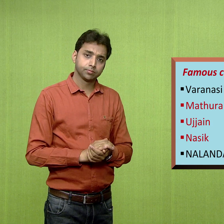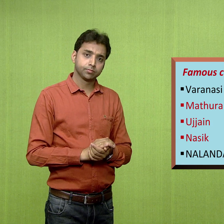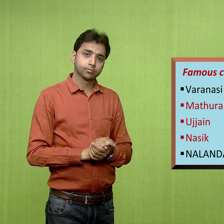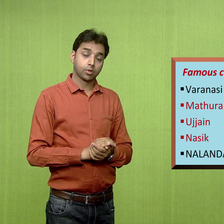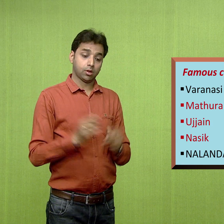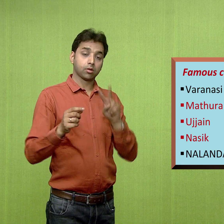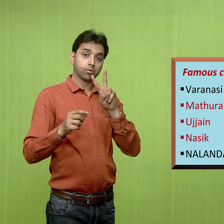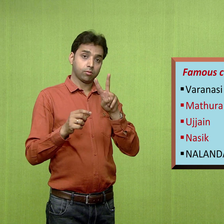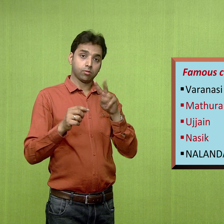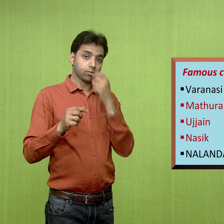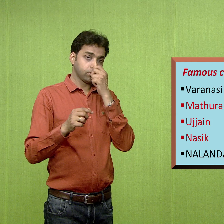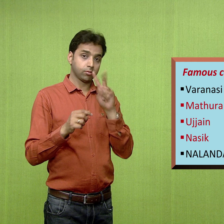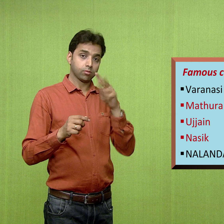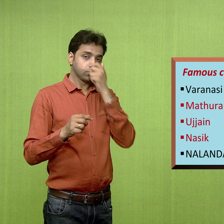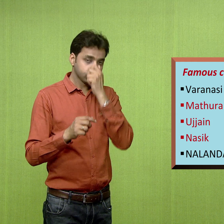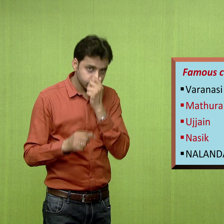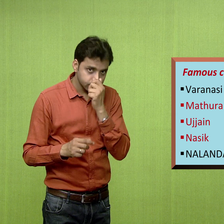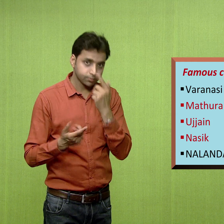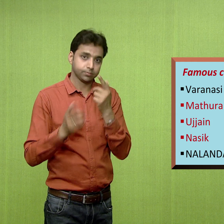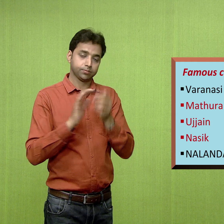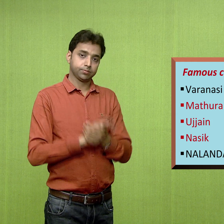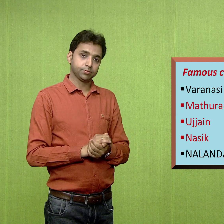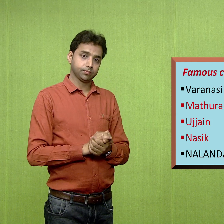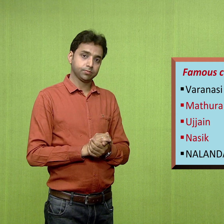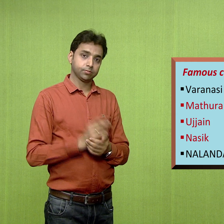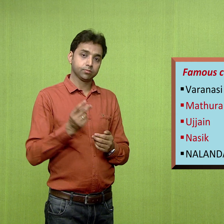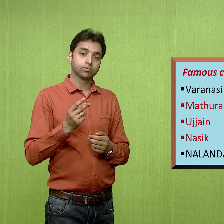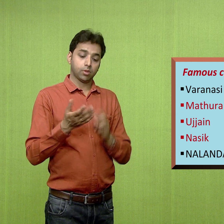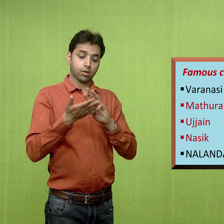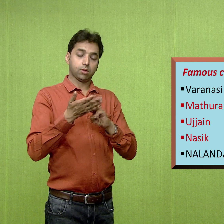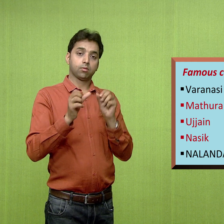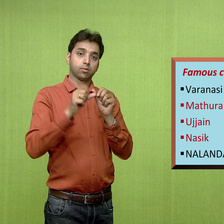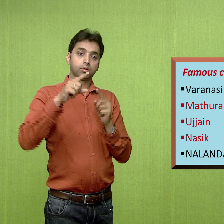Varanasi, Mathura,